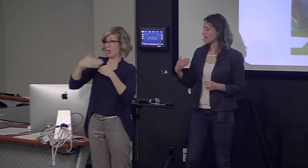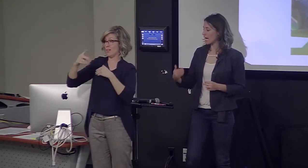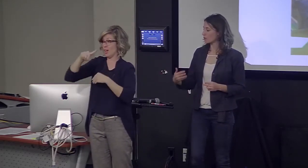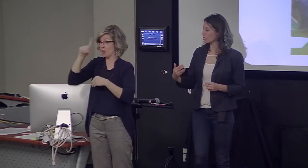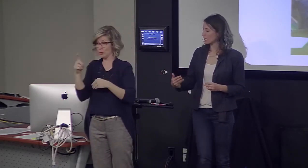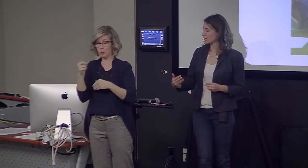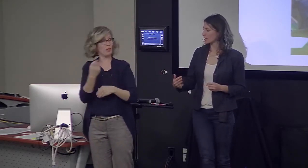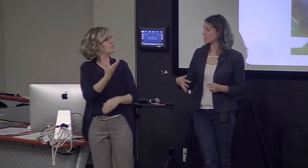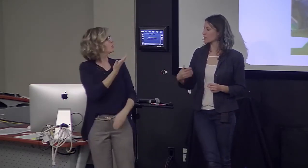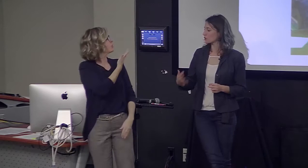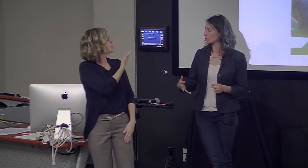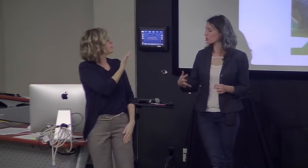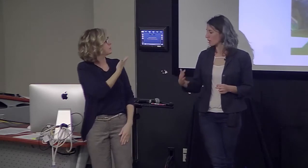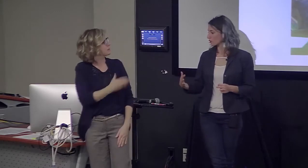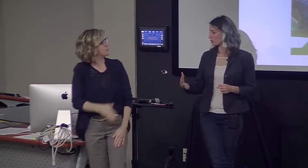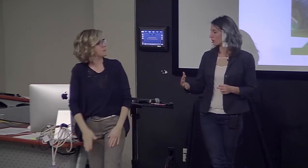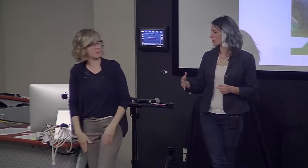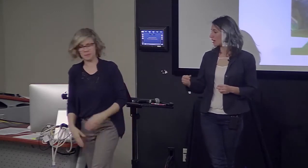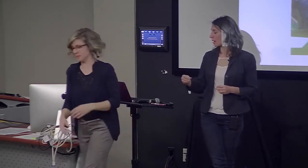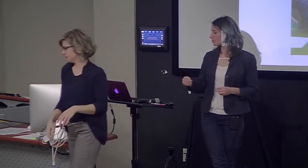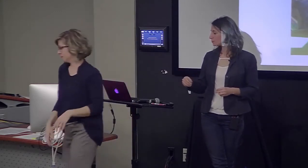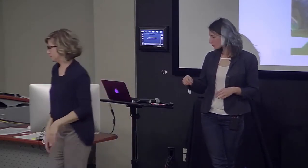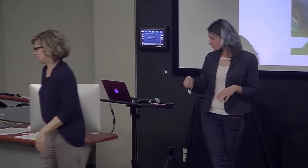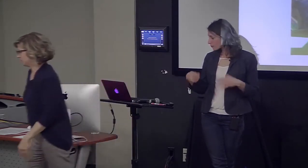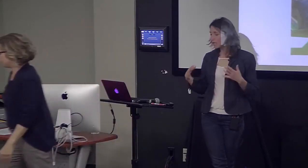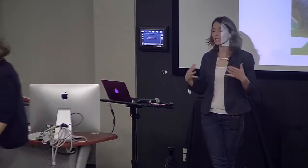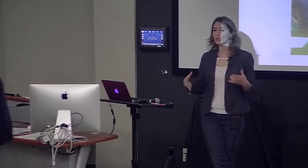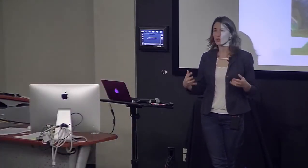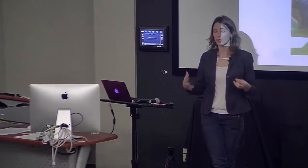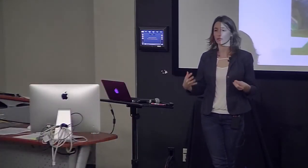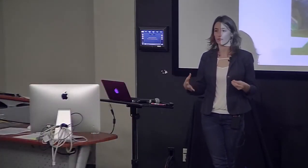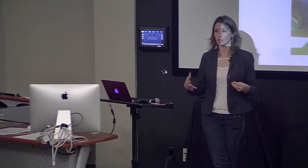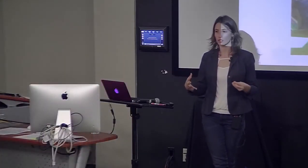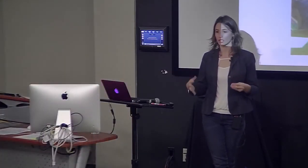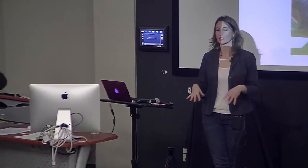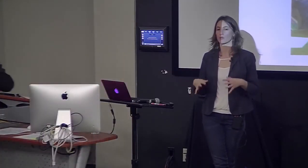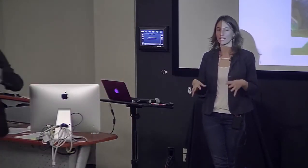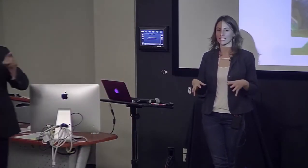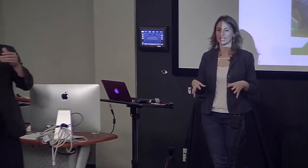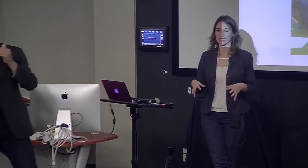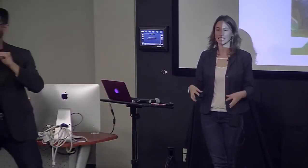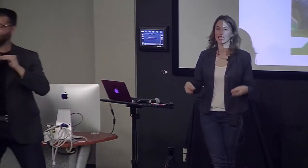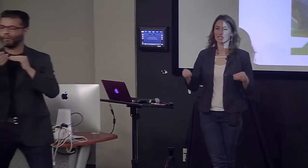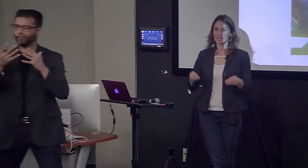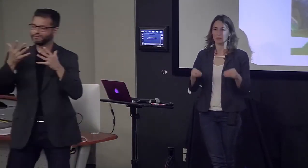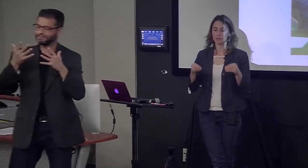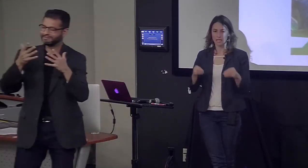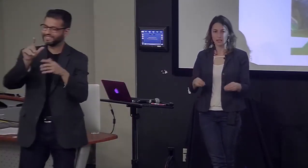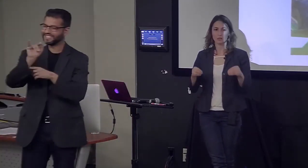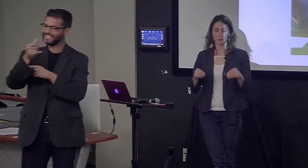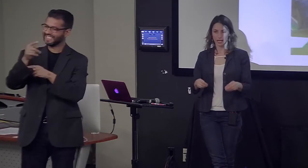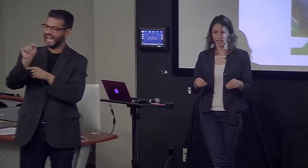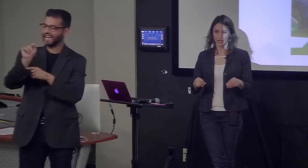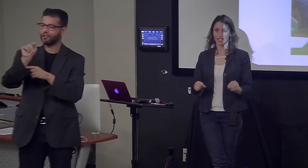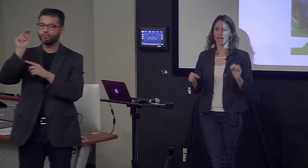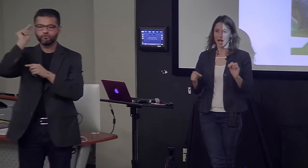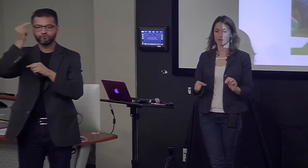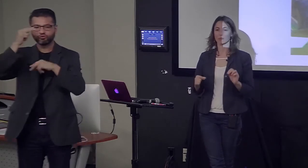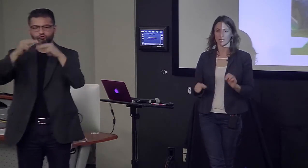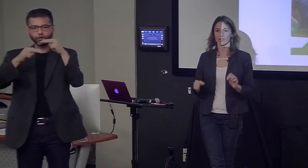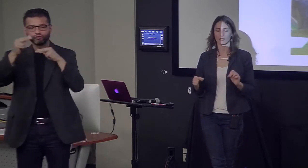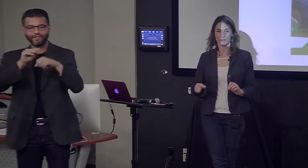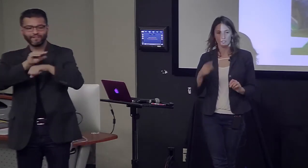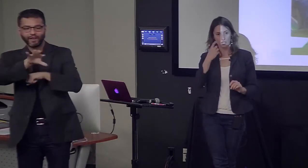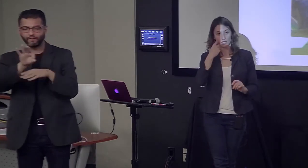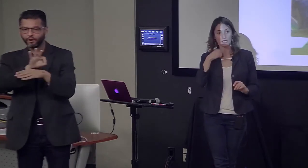is, how tightly does a neural structure constrain function? So basically, does a particular brain area have